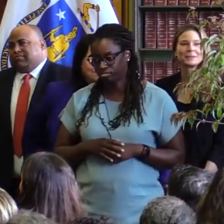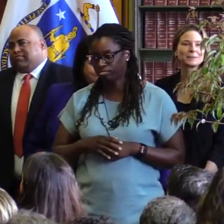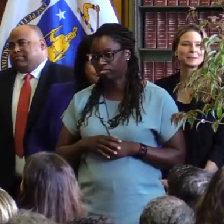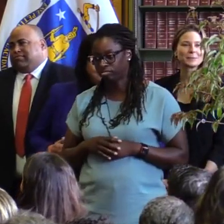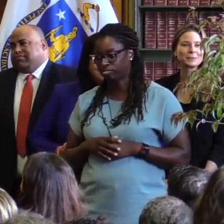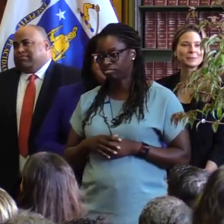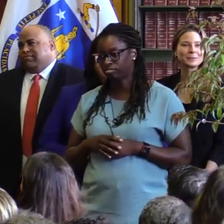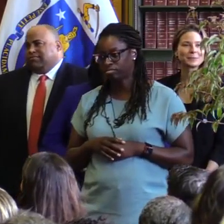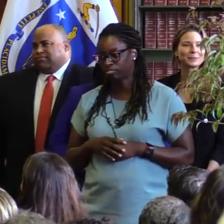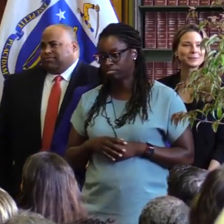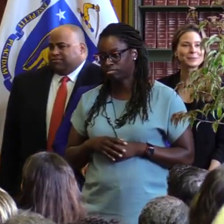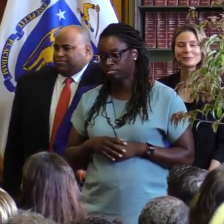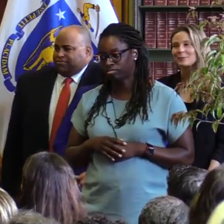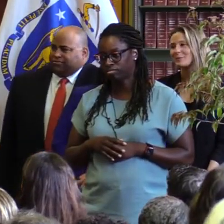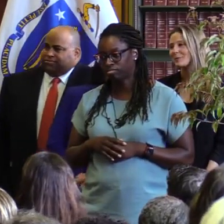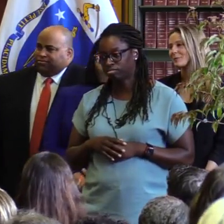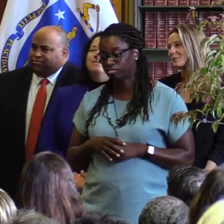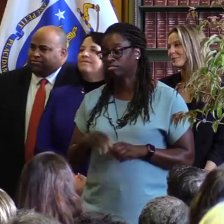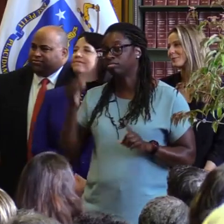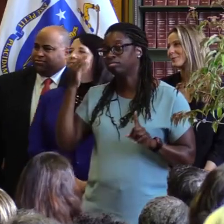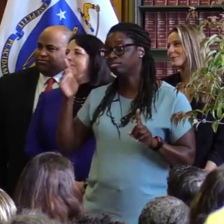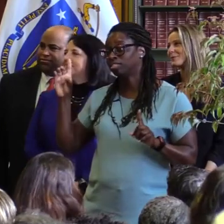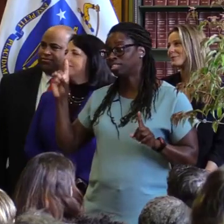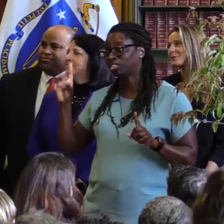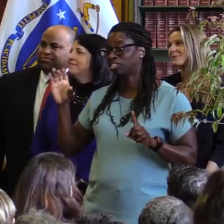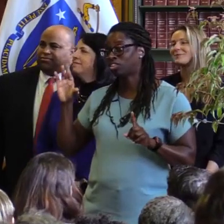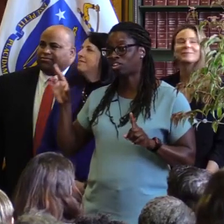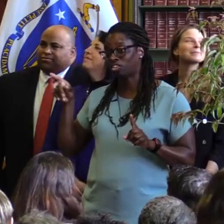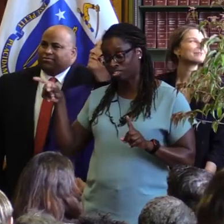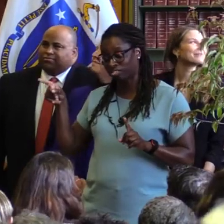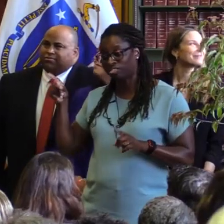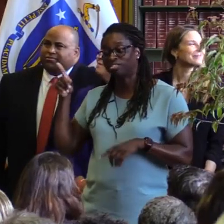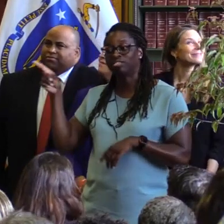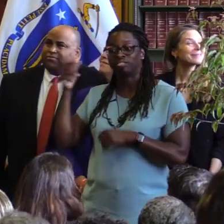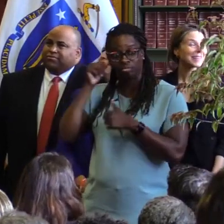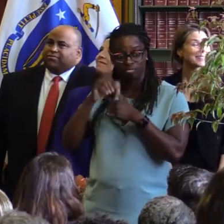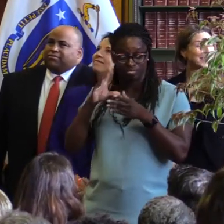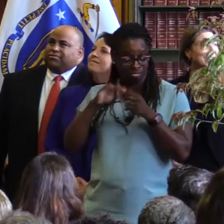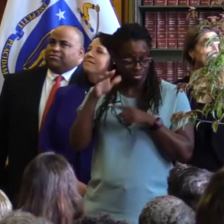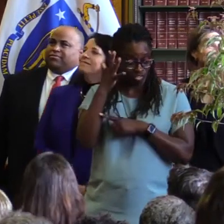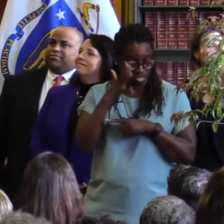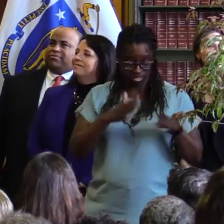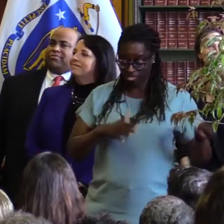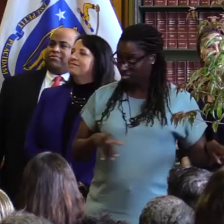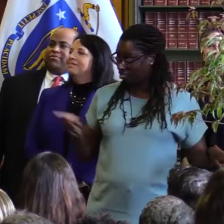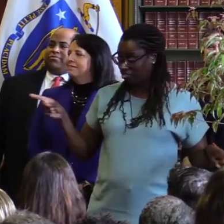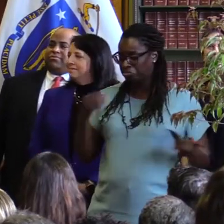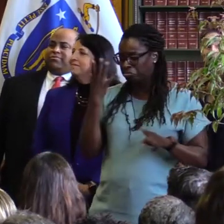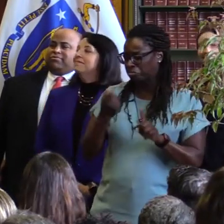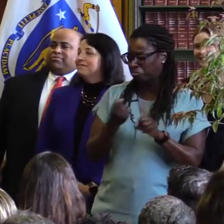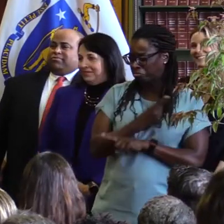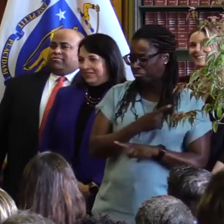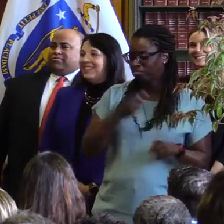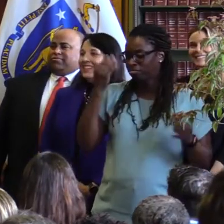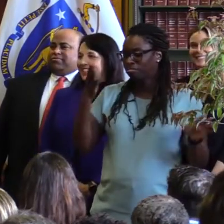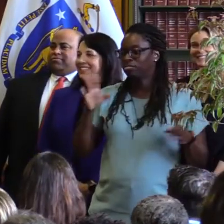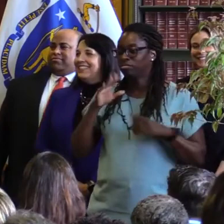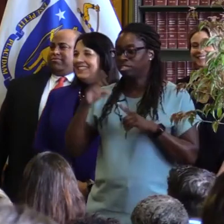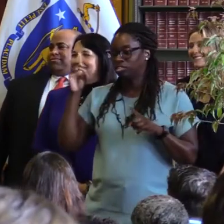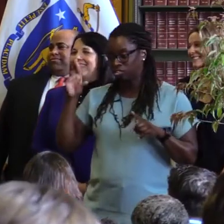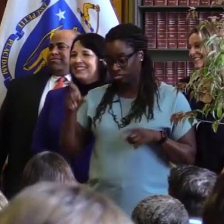of DCR, we were provided some trees here for today's press conference. And as the mayor said, they will soon be